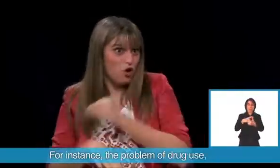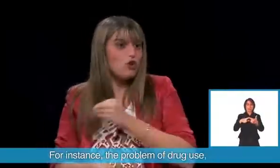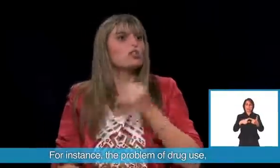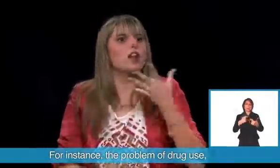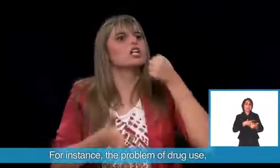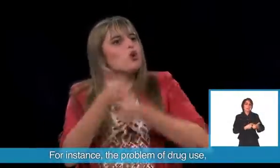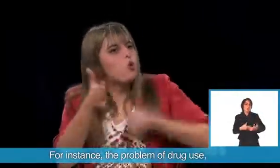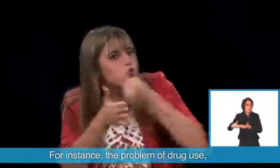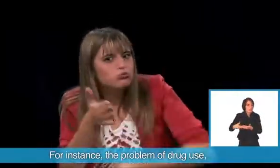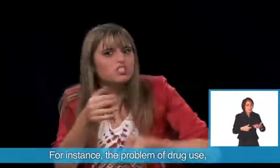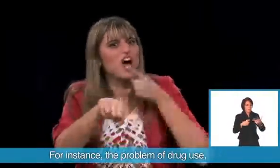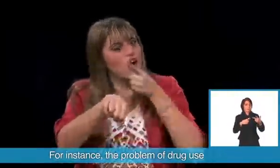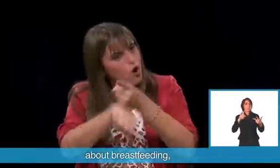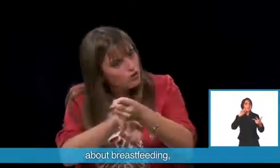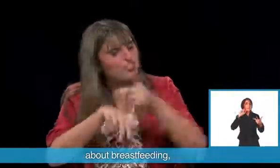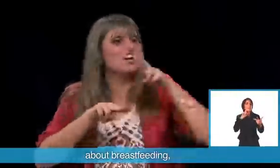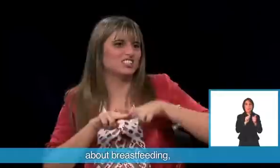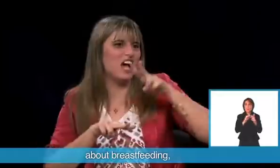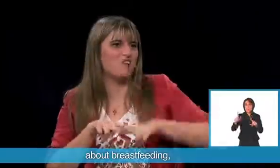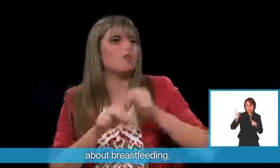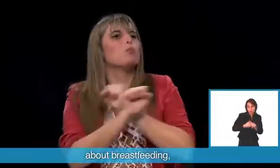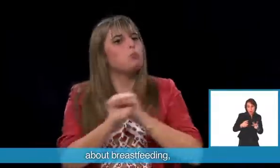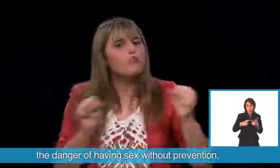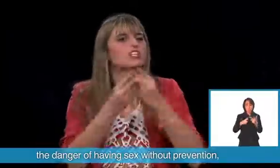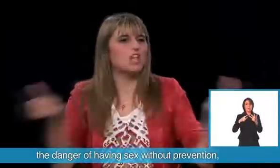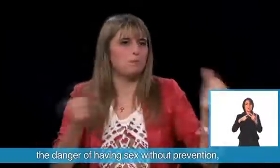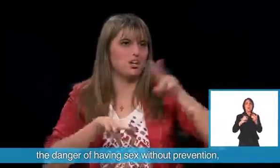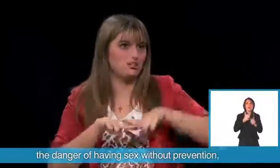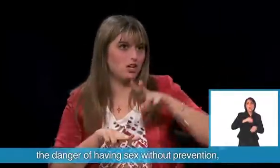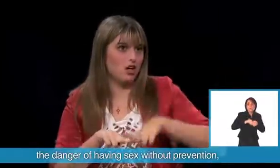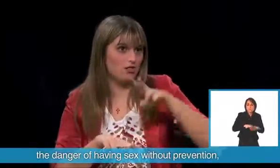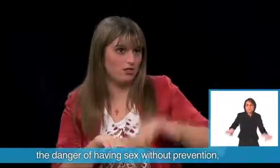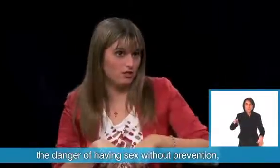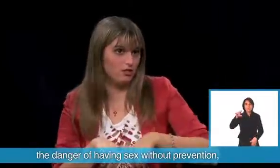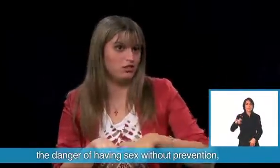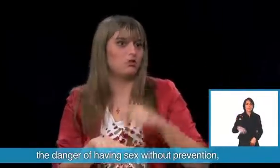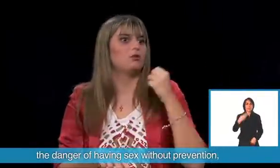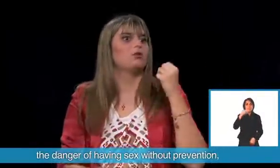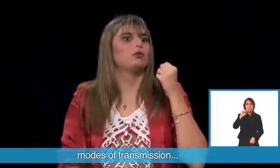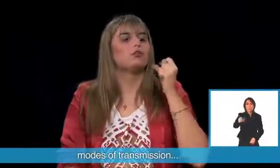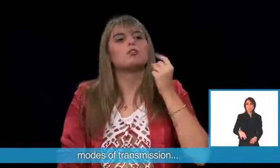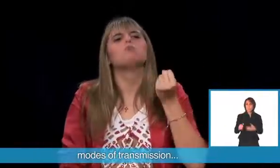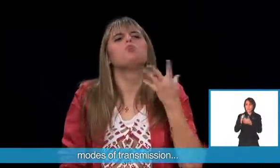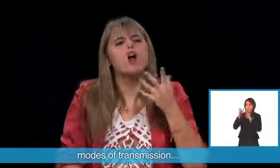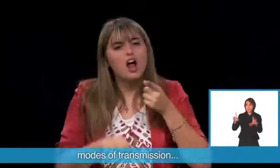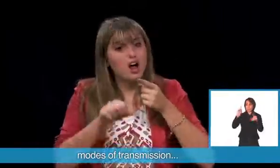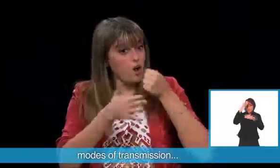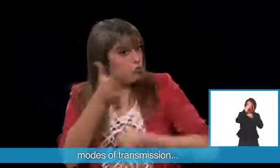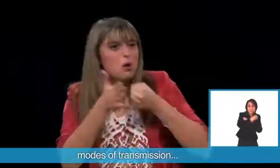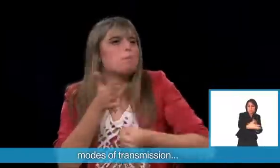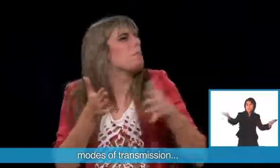For instance, the problem of drug use, about breastfeeding, the danger of having sex without prevention, modes of